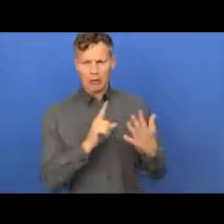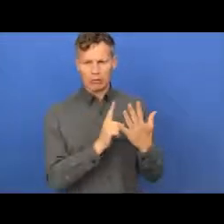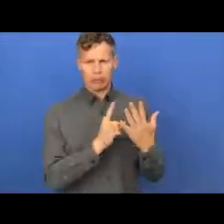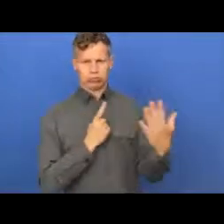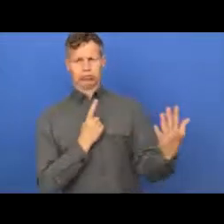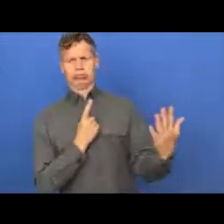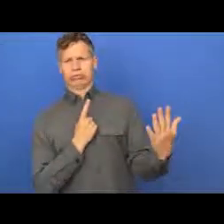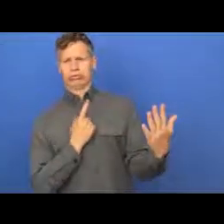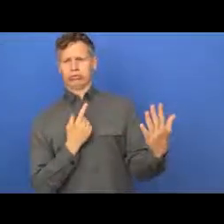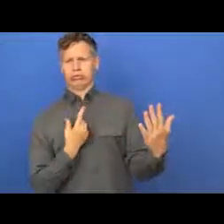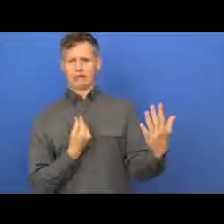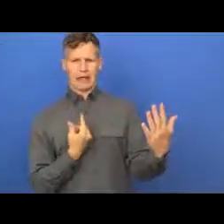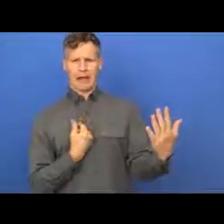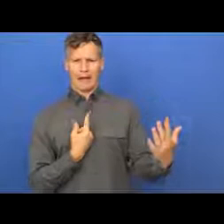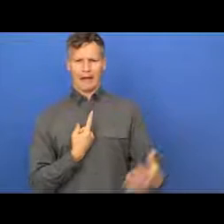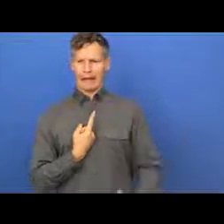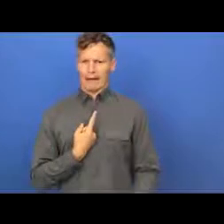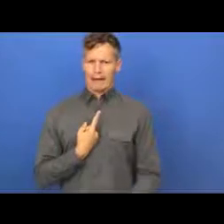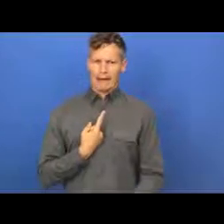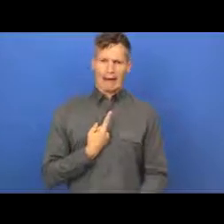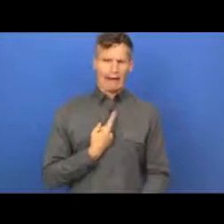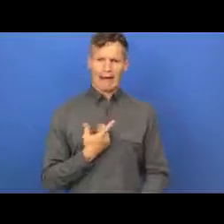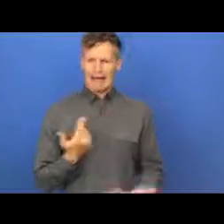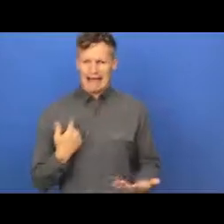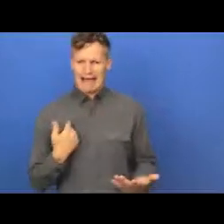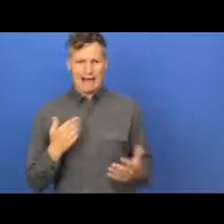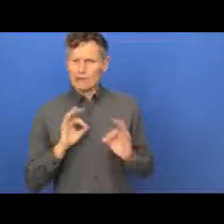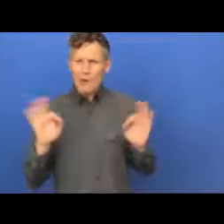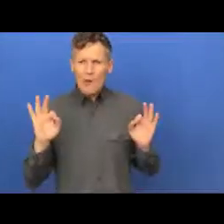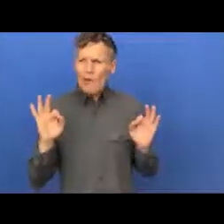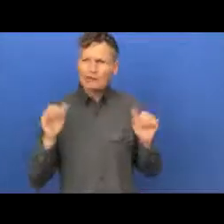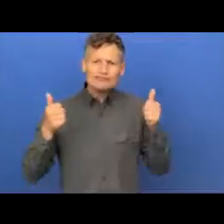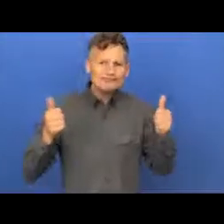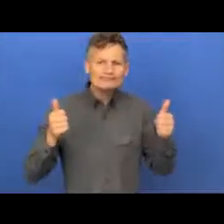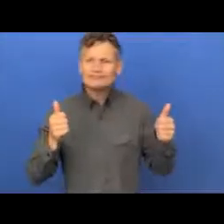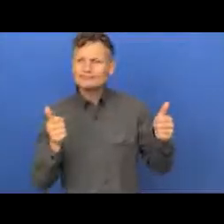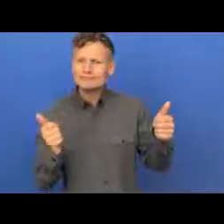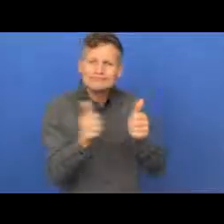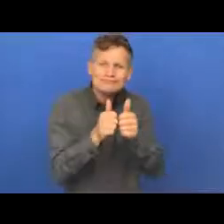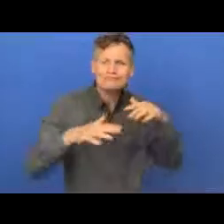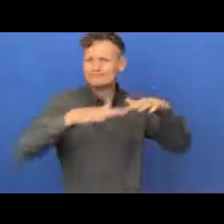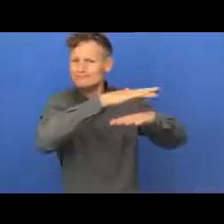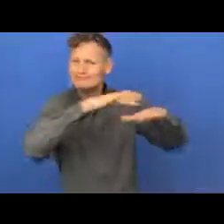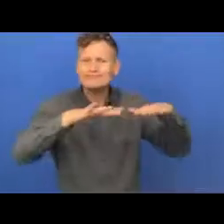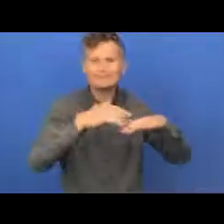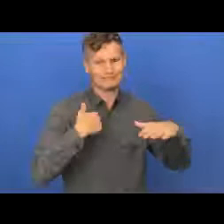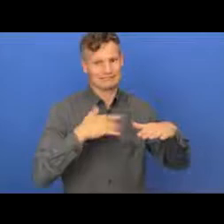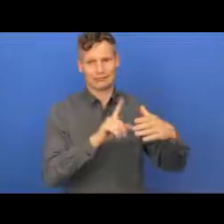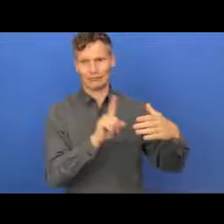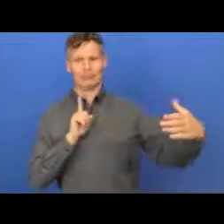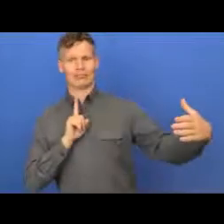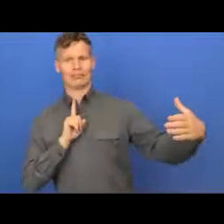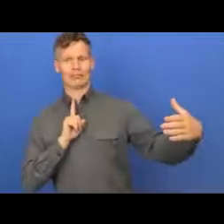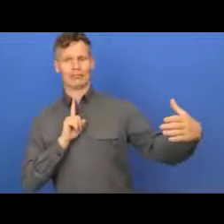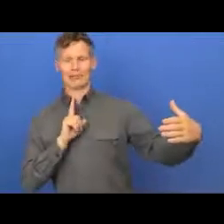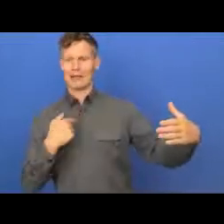in my own desk, away from the others, and locked up in class,